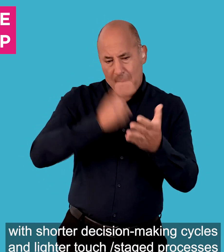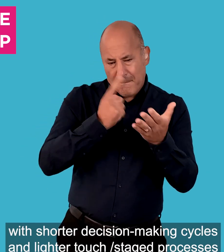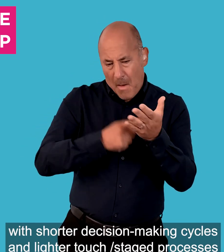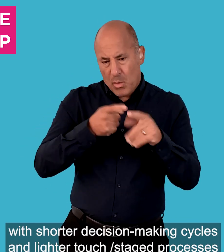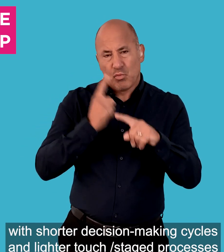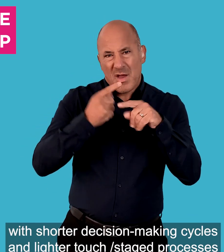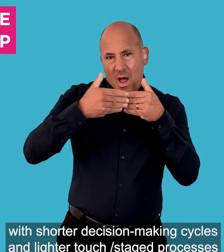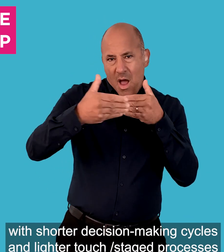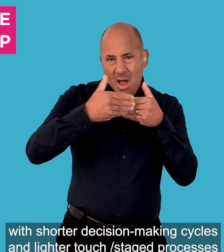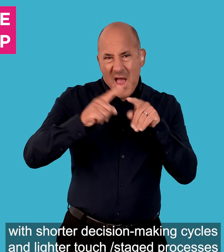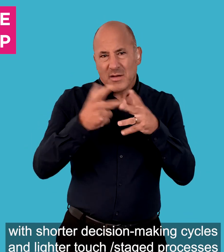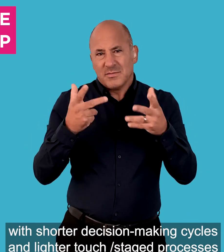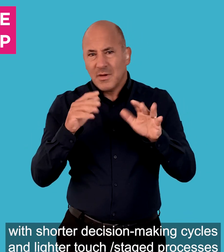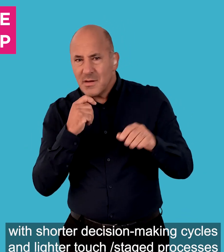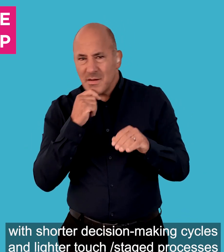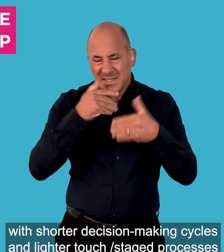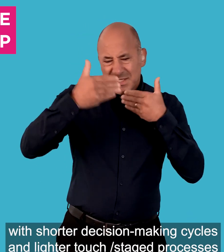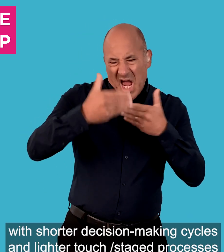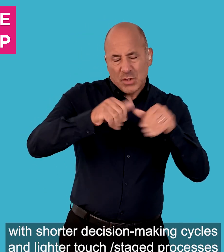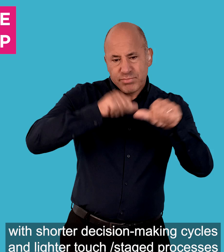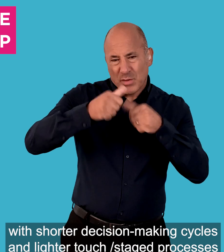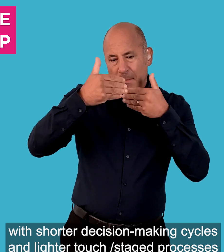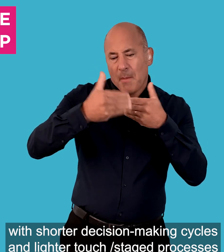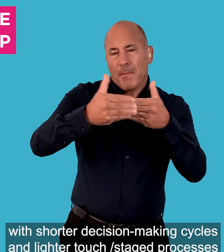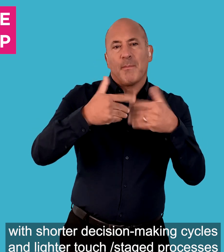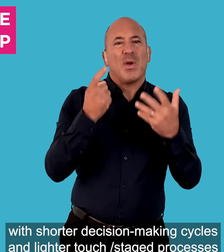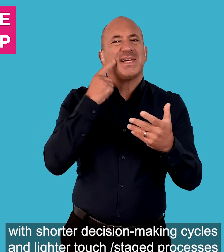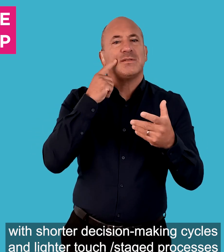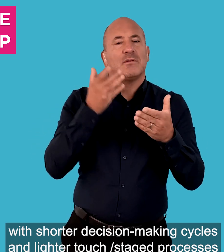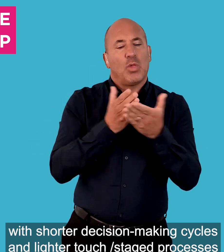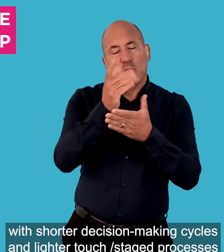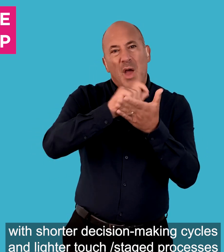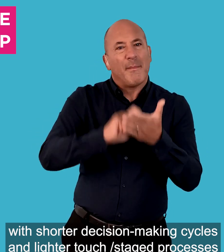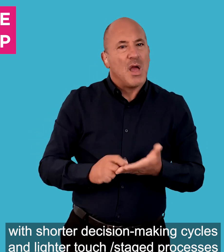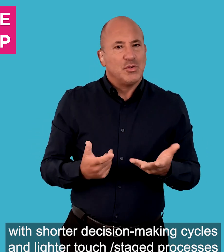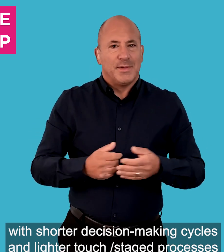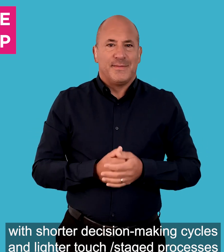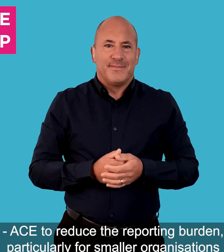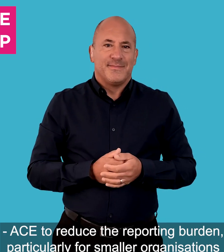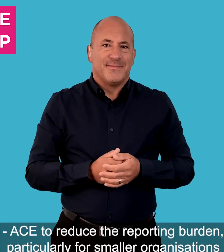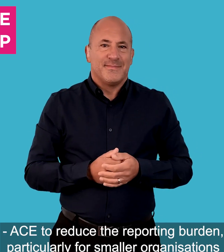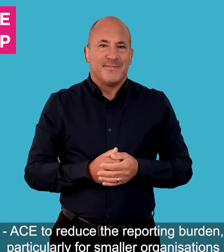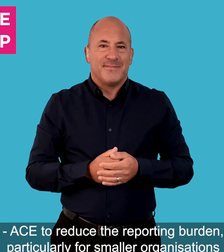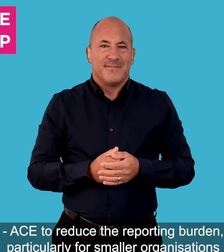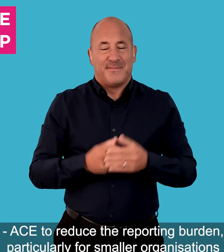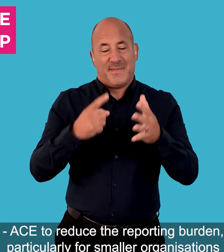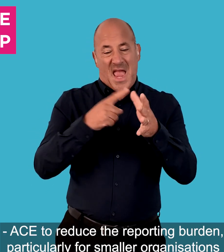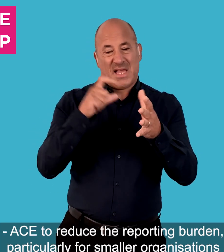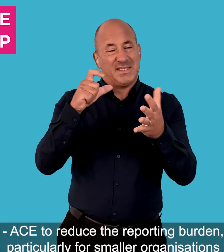With shorter decision-making cycles and lighter touch, staged processes. ACE